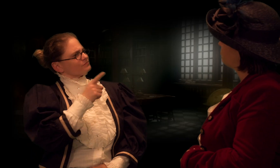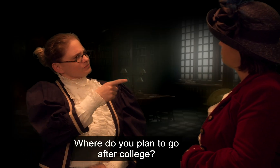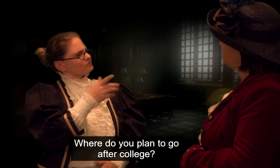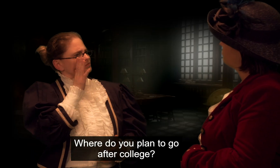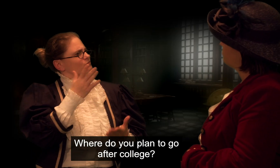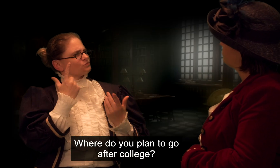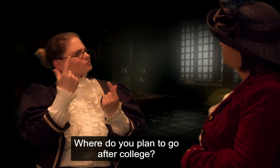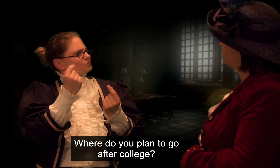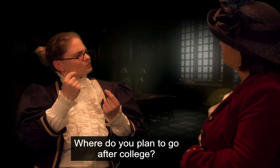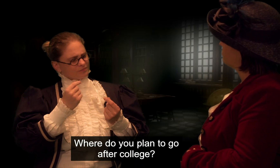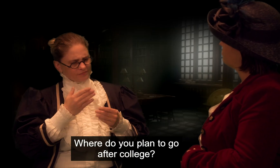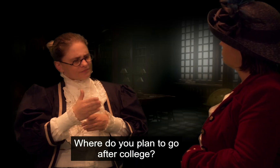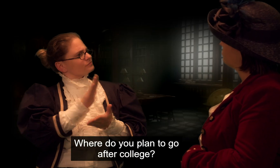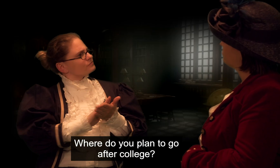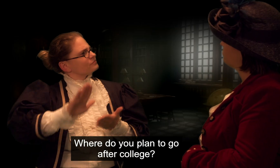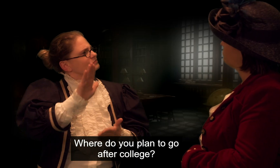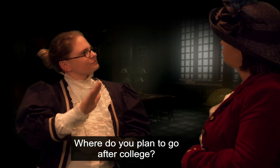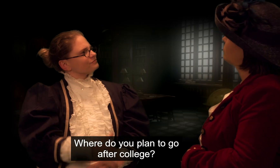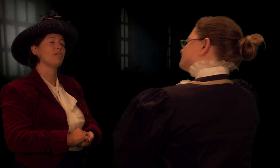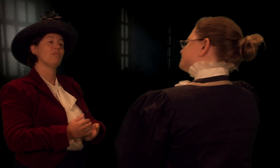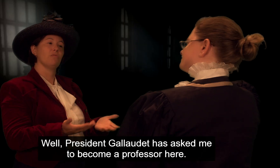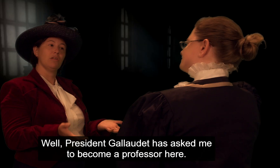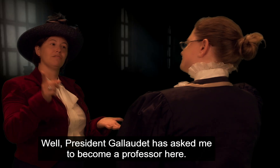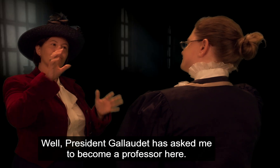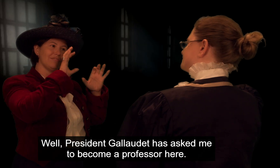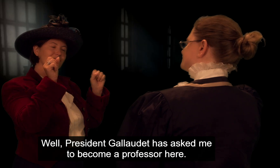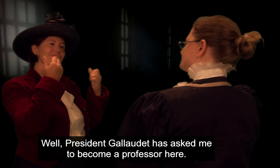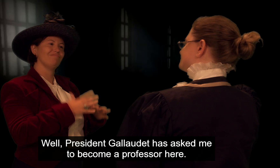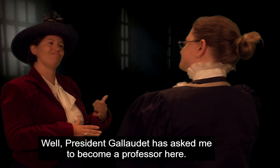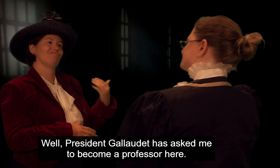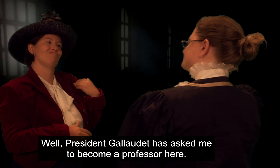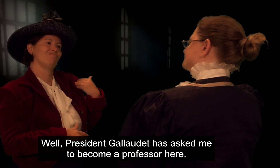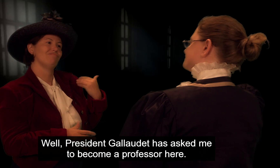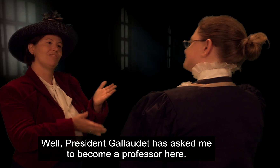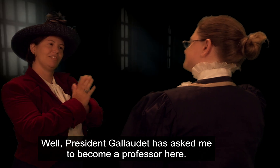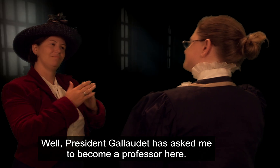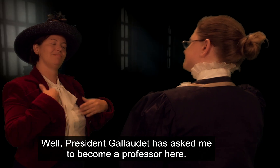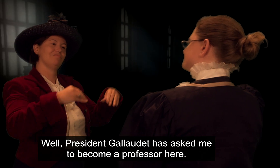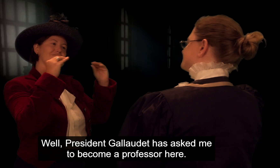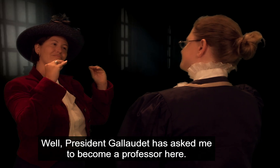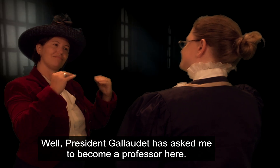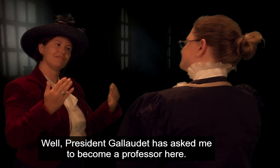Where do you plan to go after college? Well, President Gallaudet has asked me to become a professor